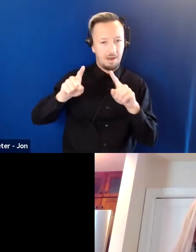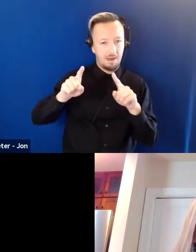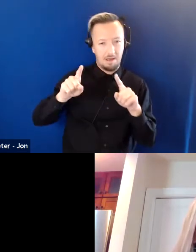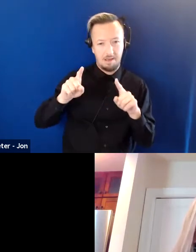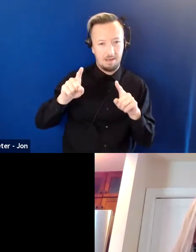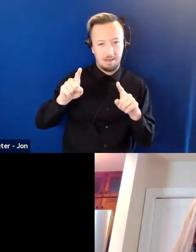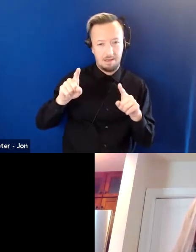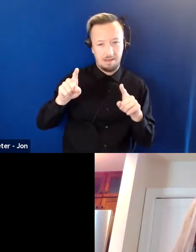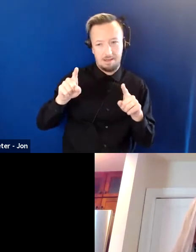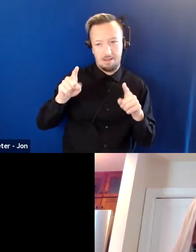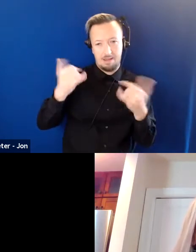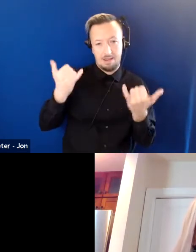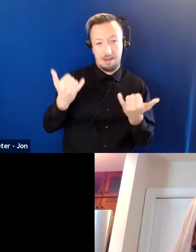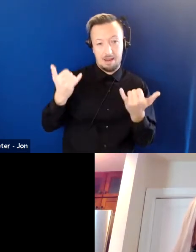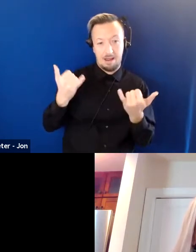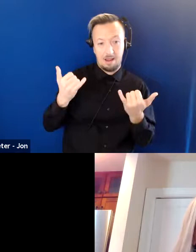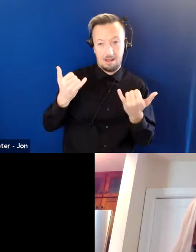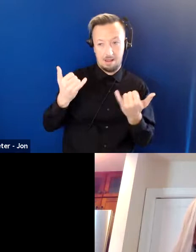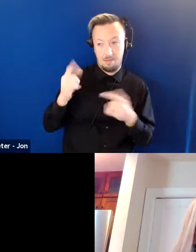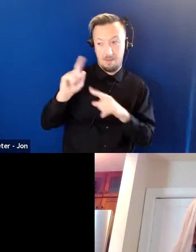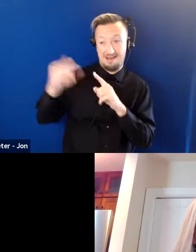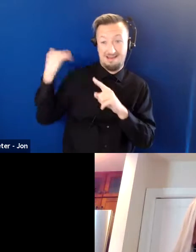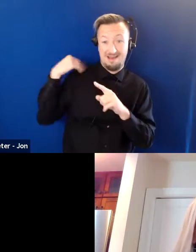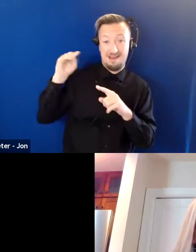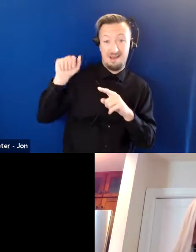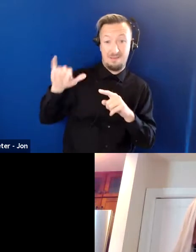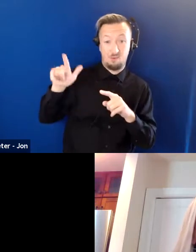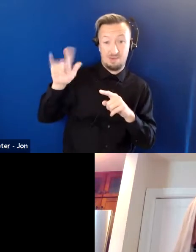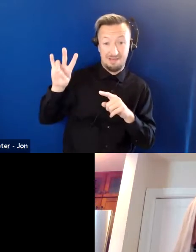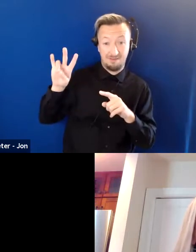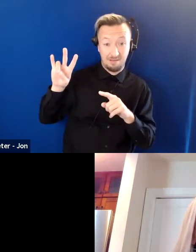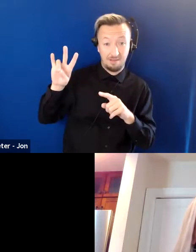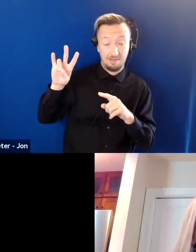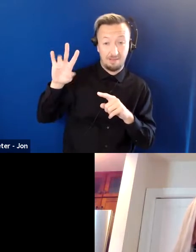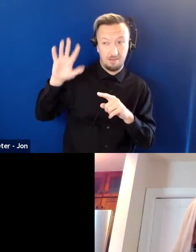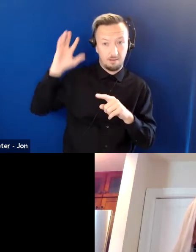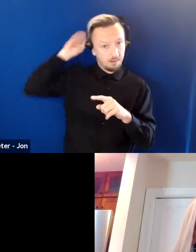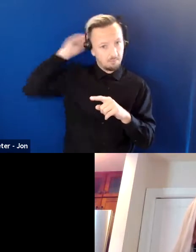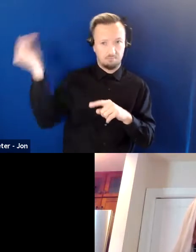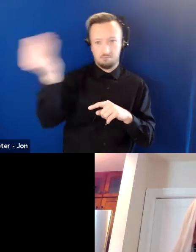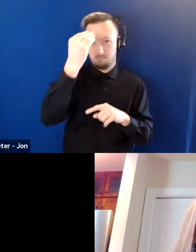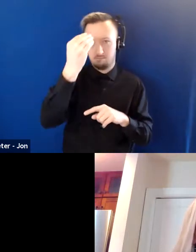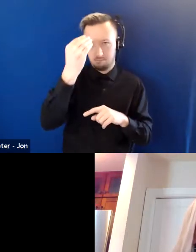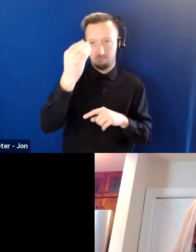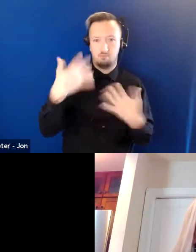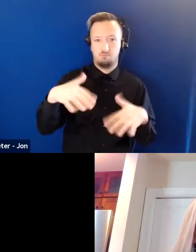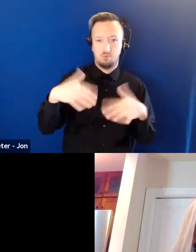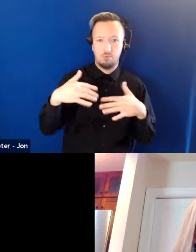May 27th. I think it's May 27th, with the killing of George Floyd. And